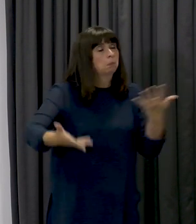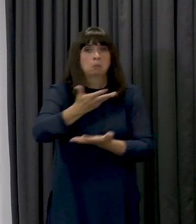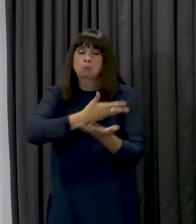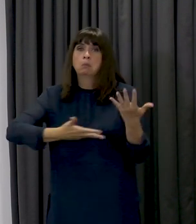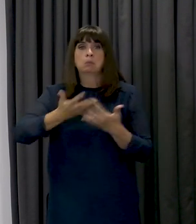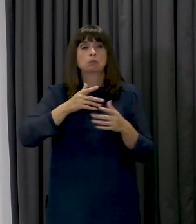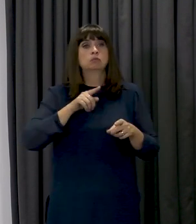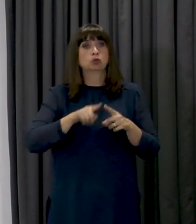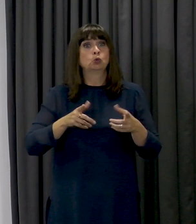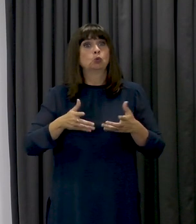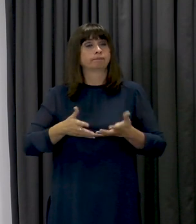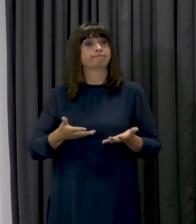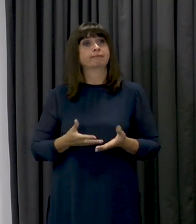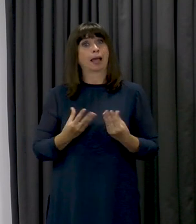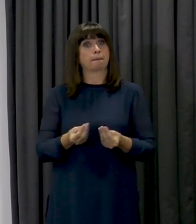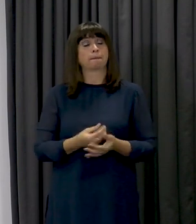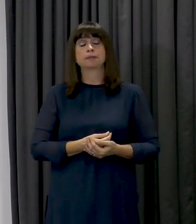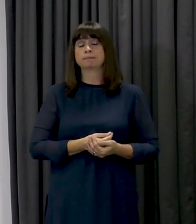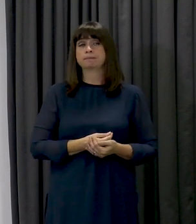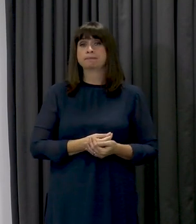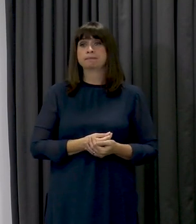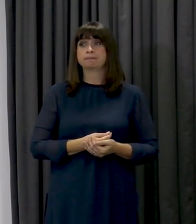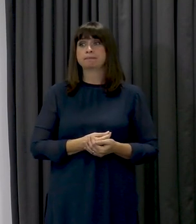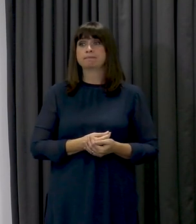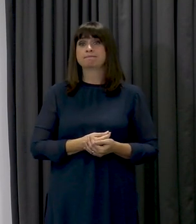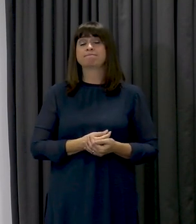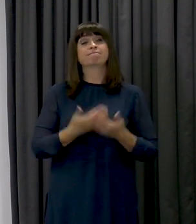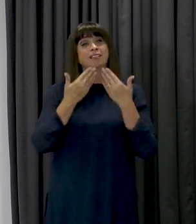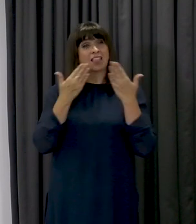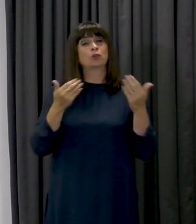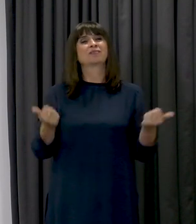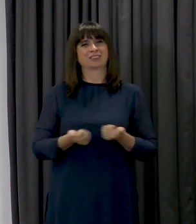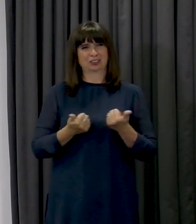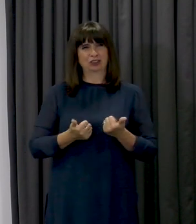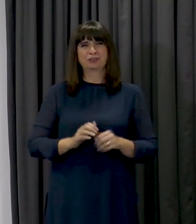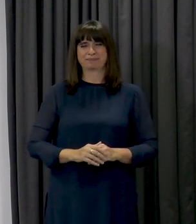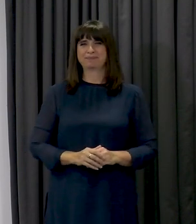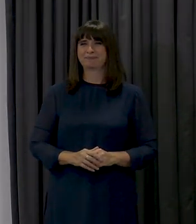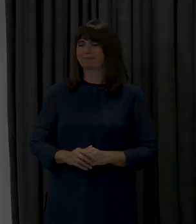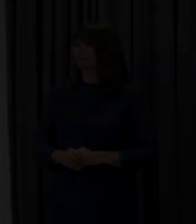to help in promoting them. Thank you all very much indeed. Diolch yn fawr.